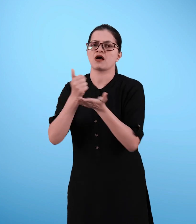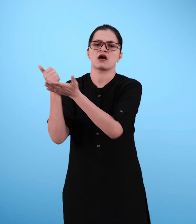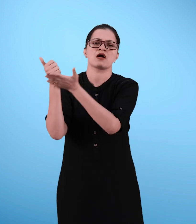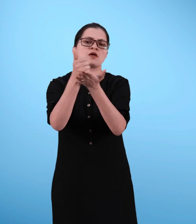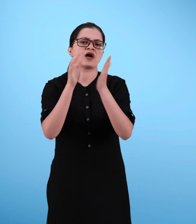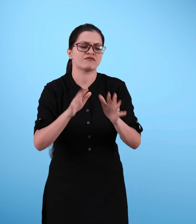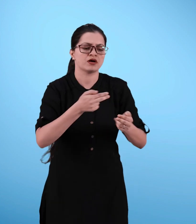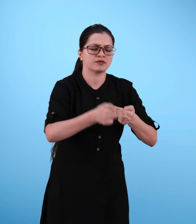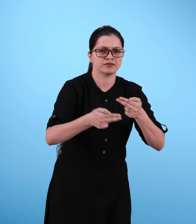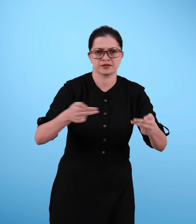Start. From the tailor.